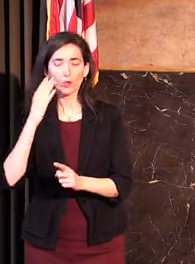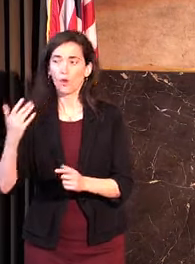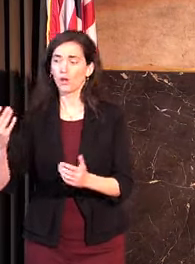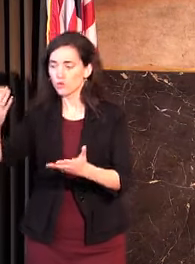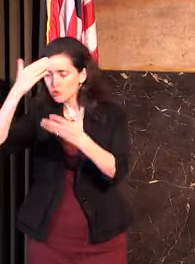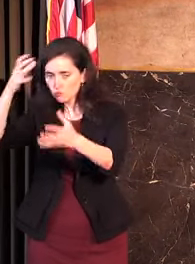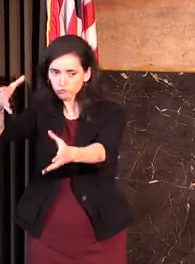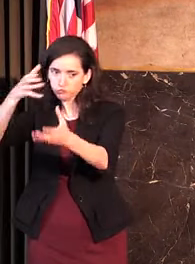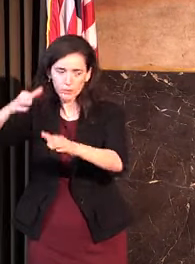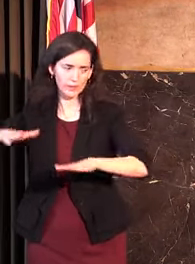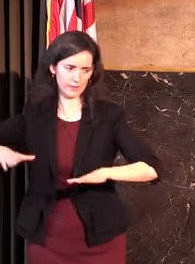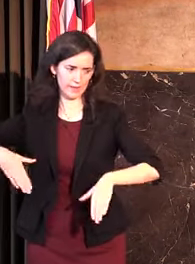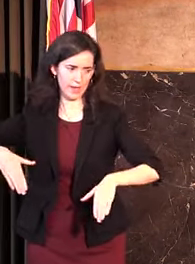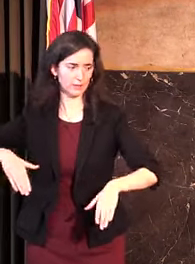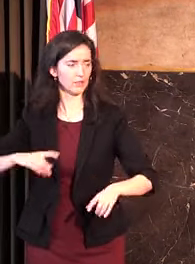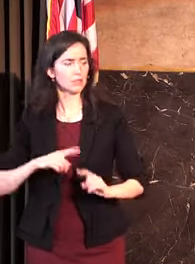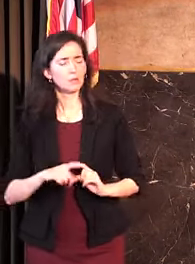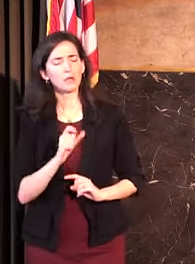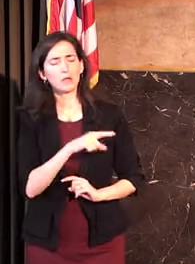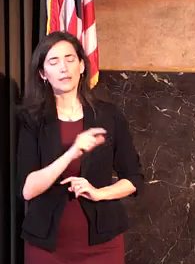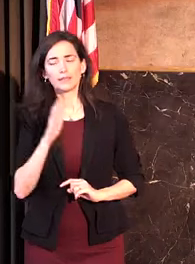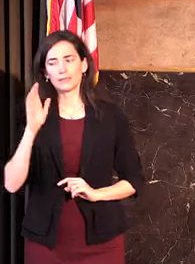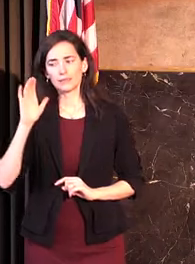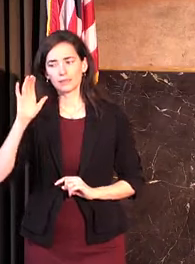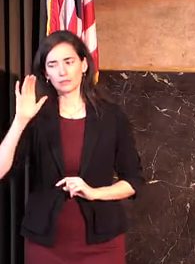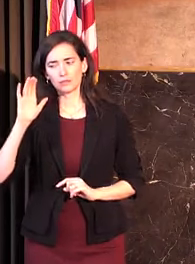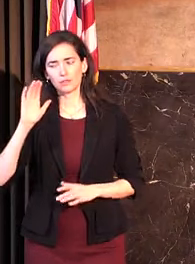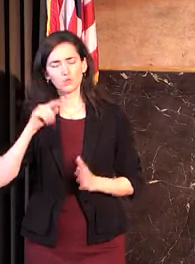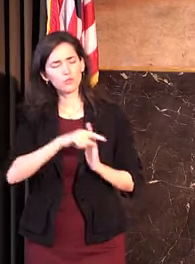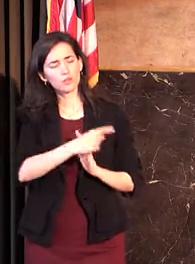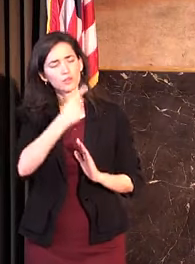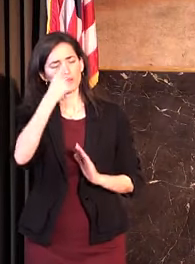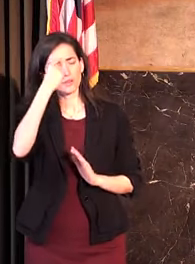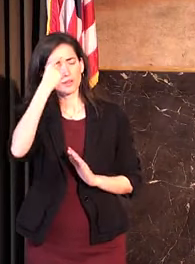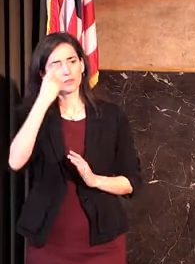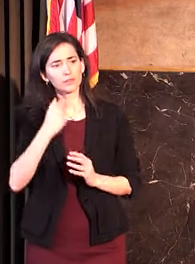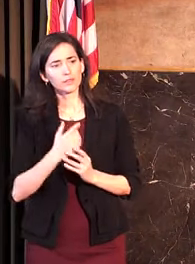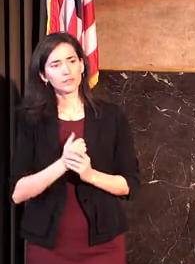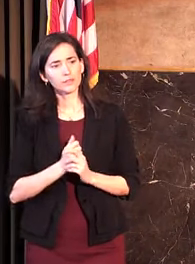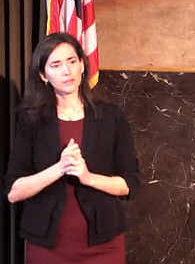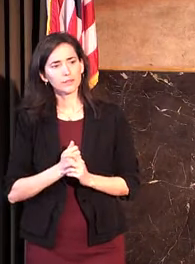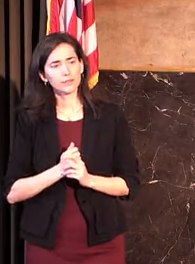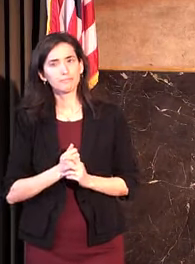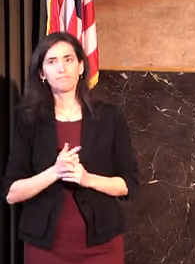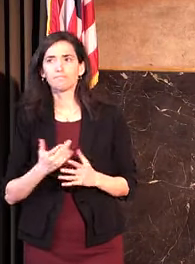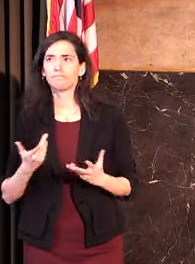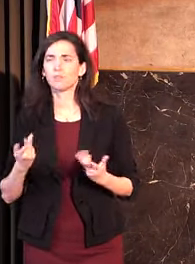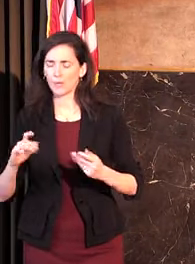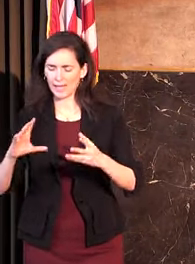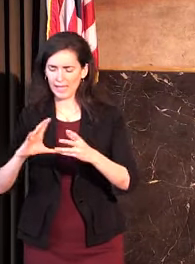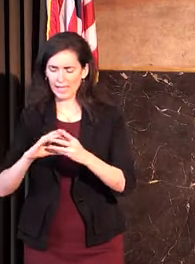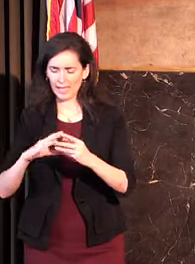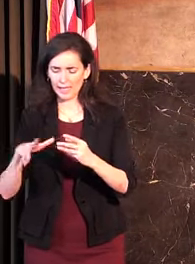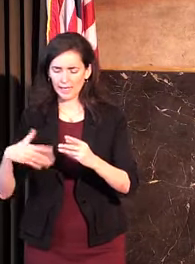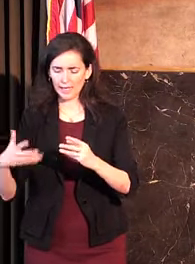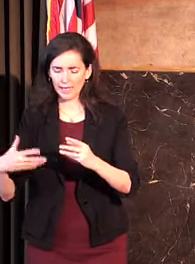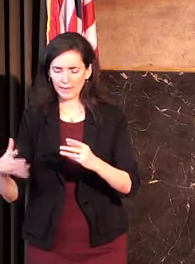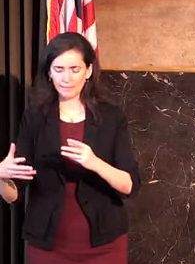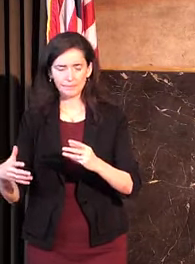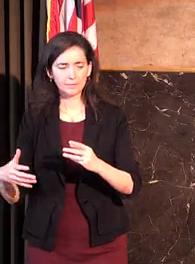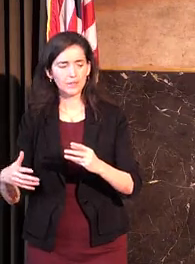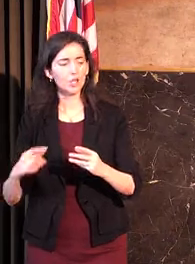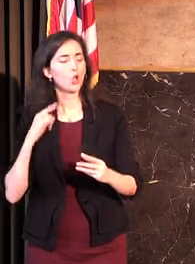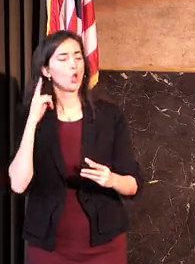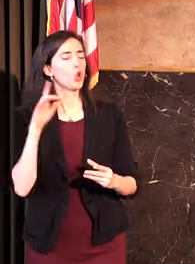this leaning more toward, to put it in very simple terms, more of a common